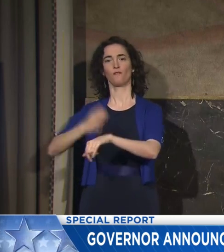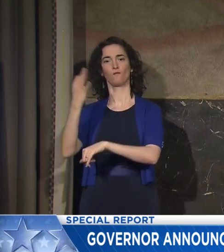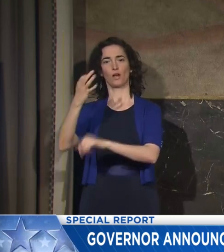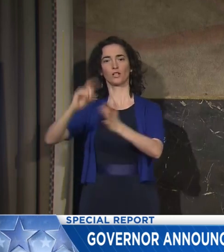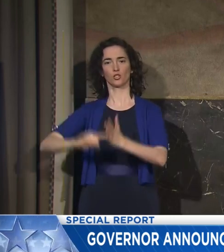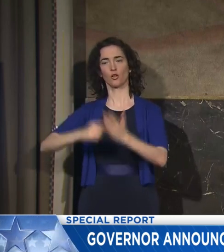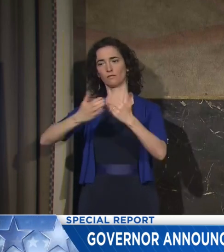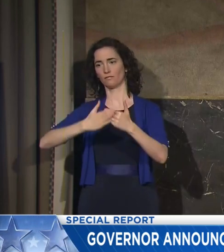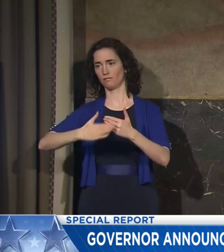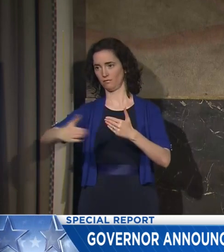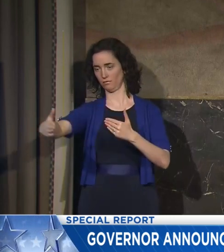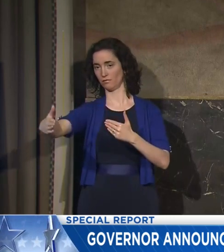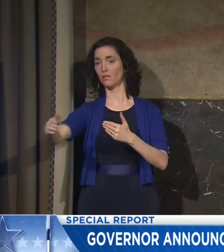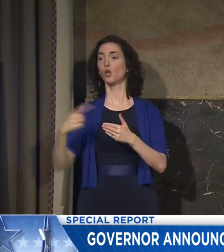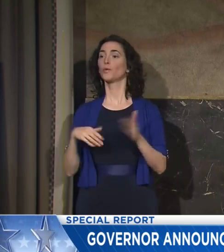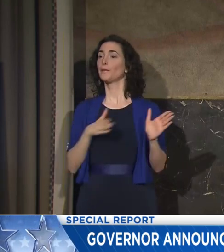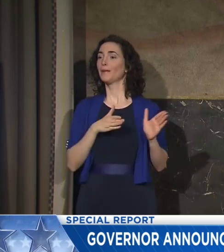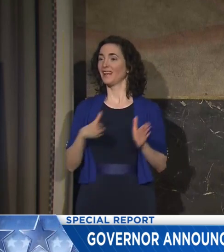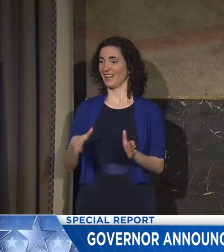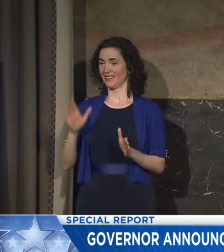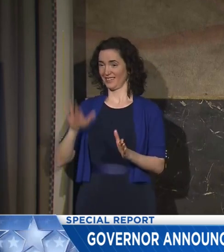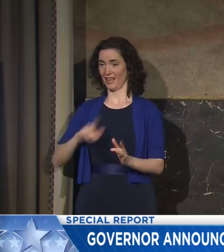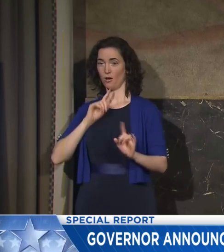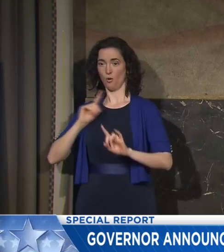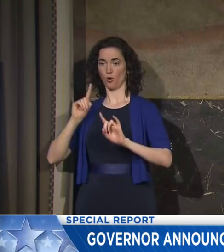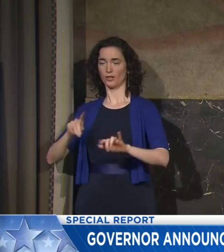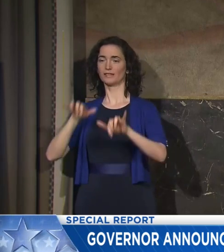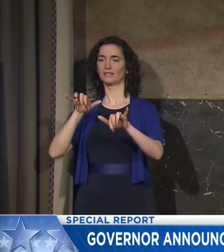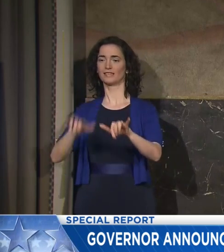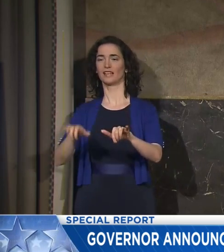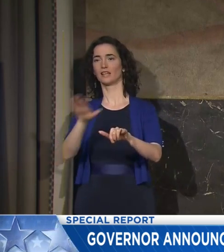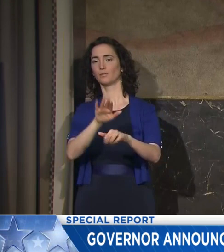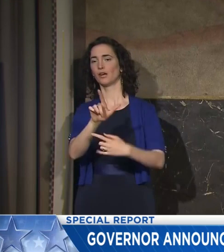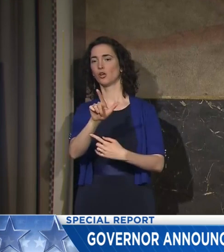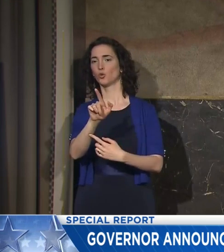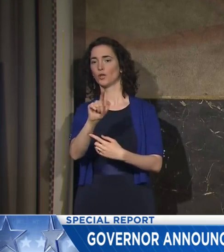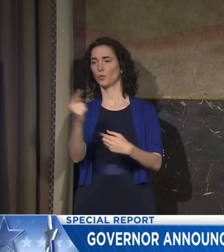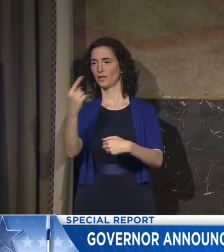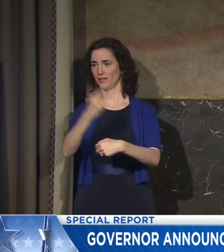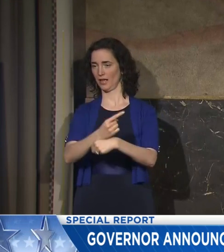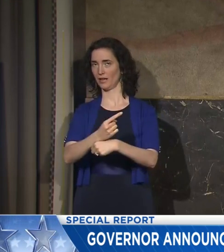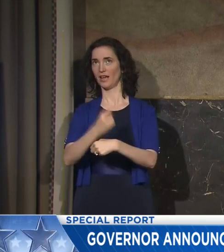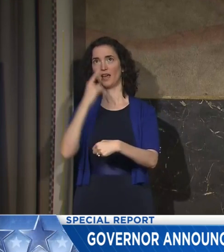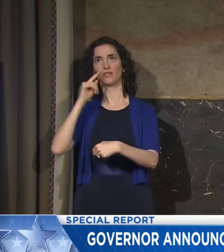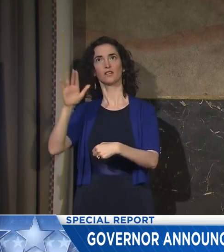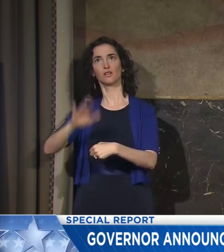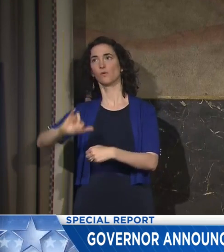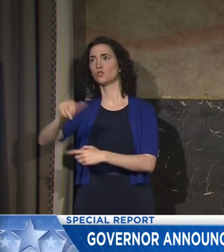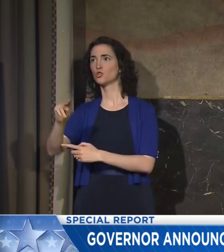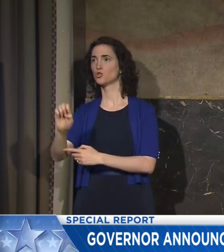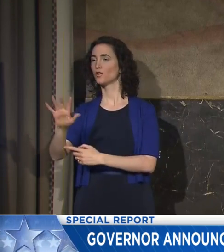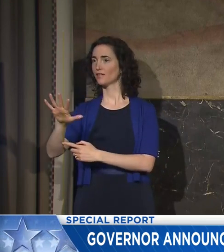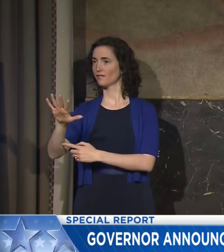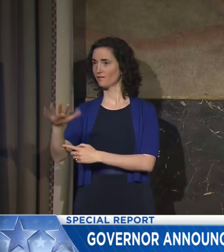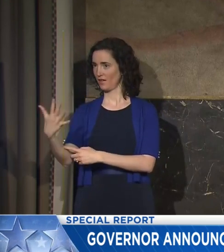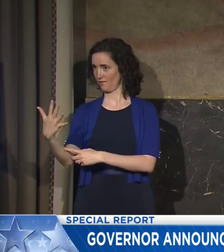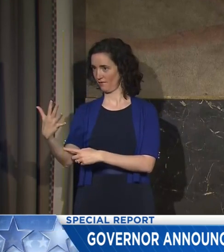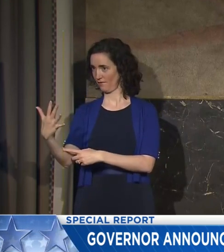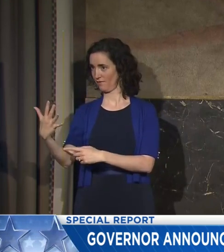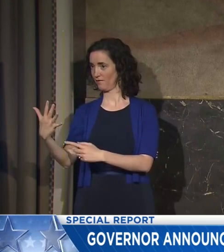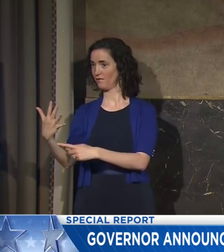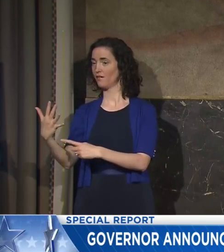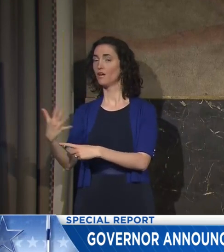intend to leave it in place for 21 days, which I think is June the 5th. And so the next time that